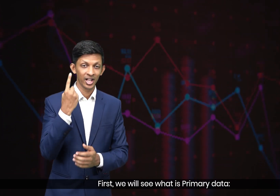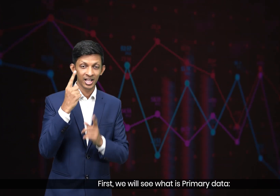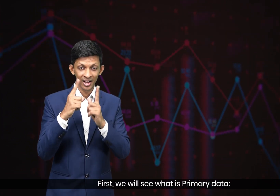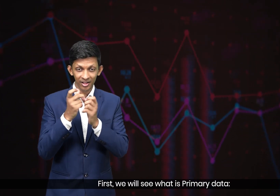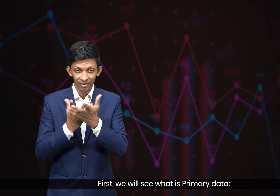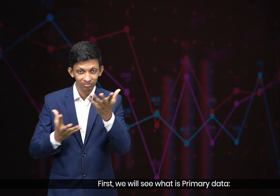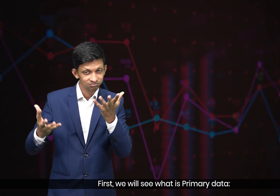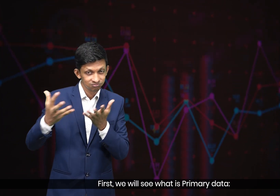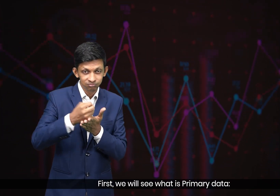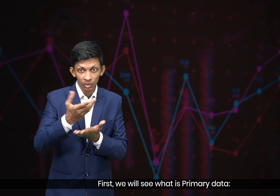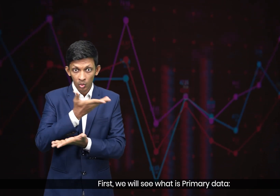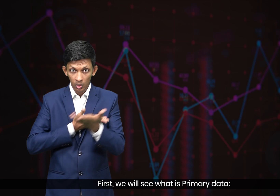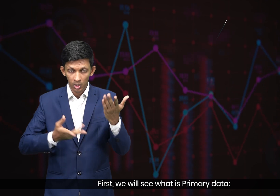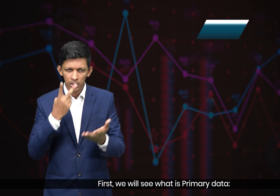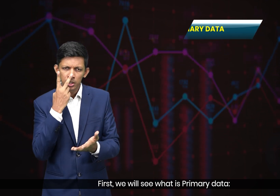First, we will see what is primary data.